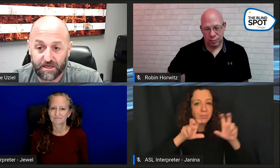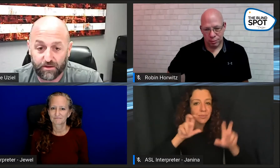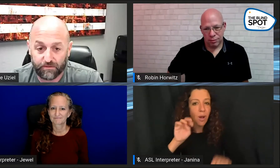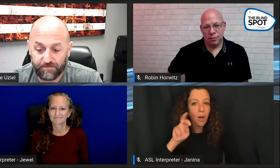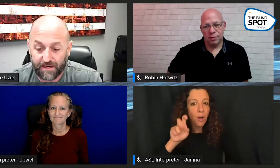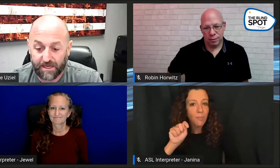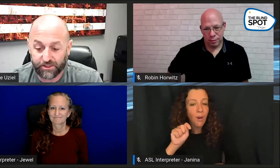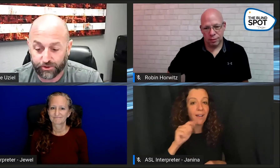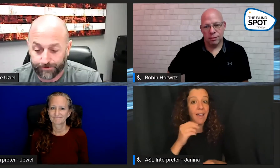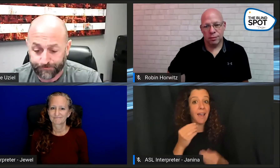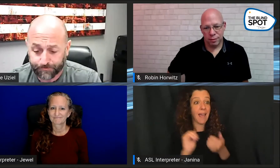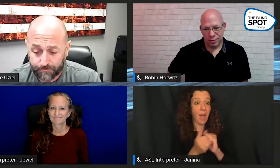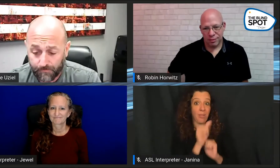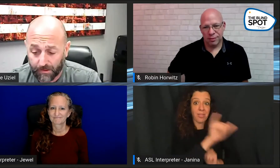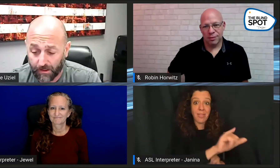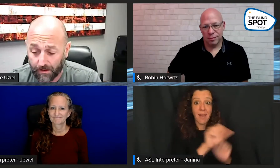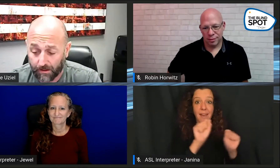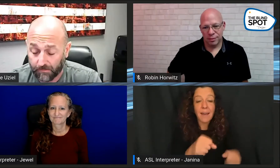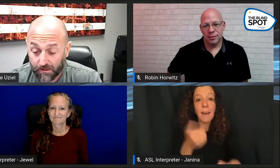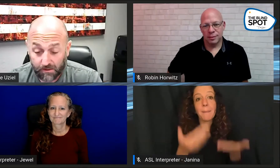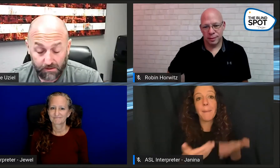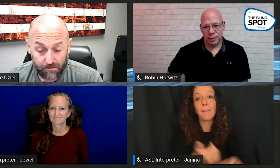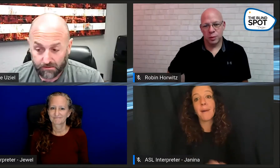as another financial